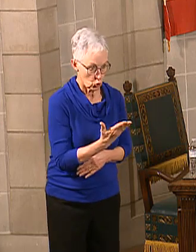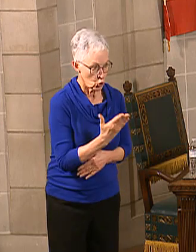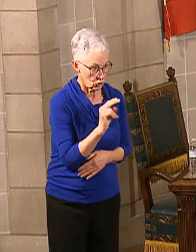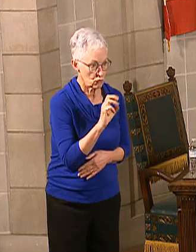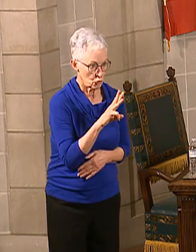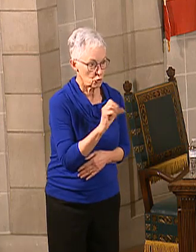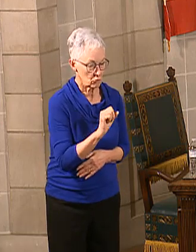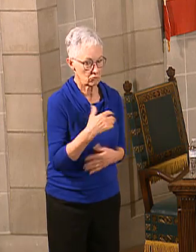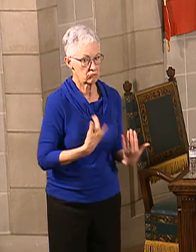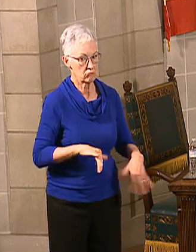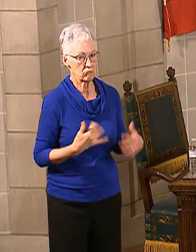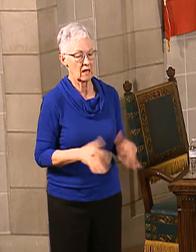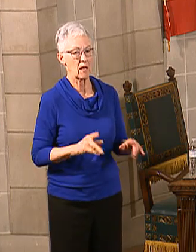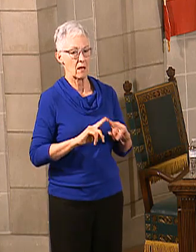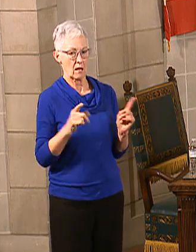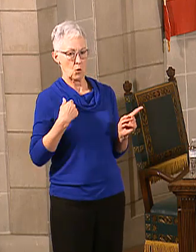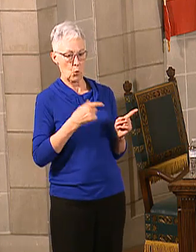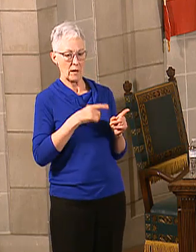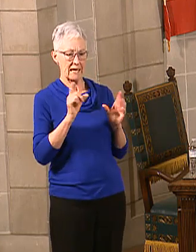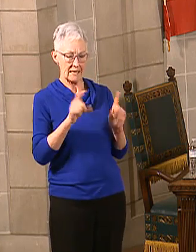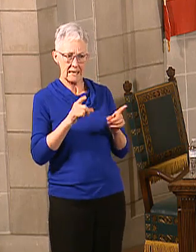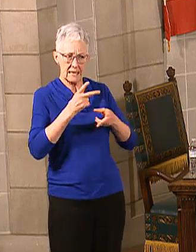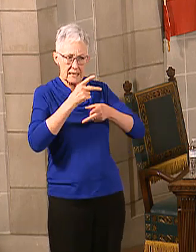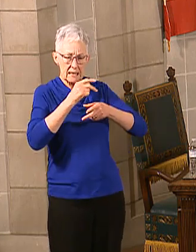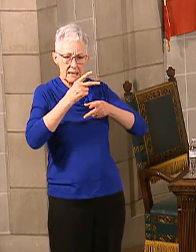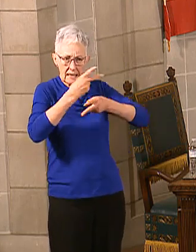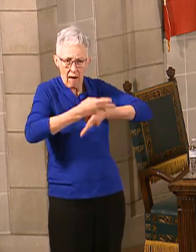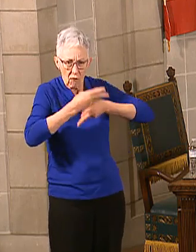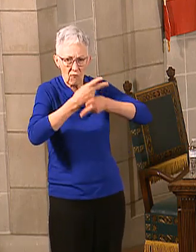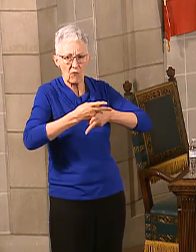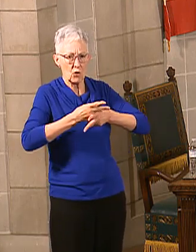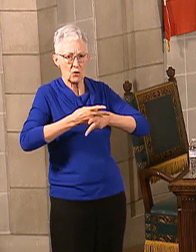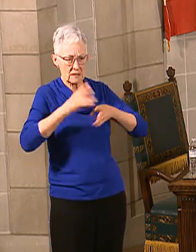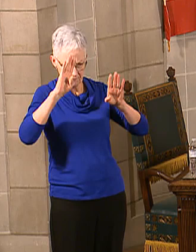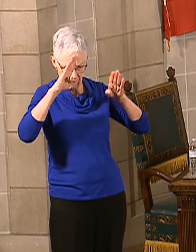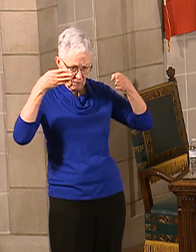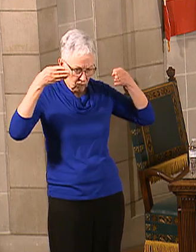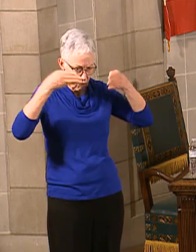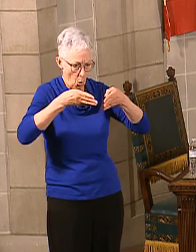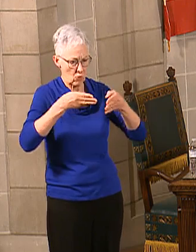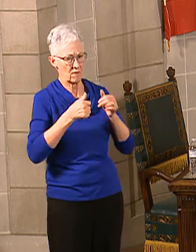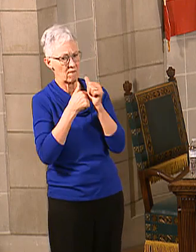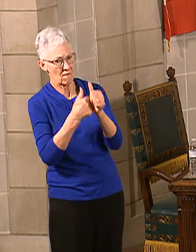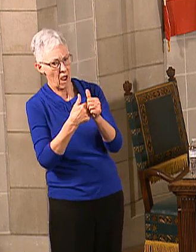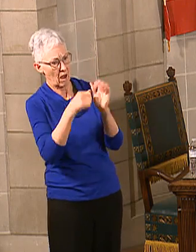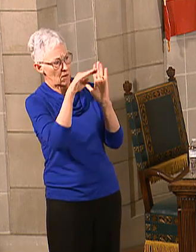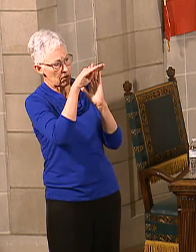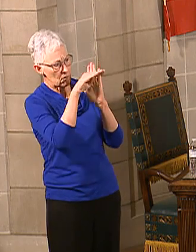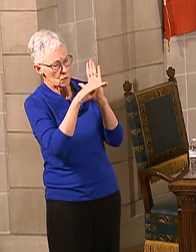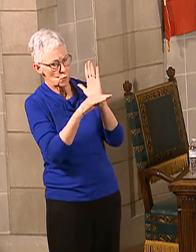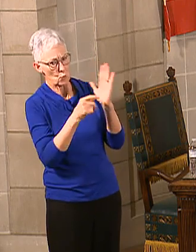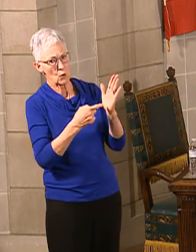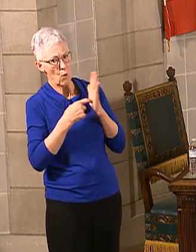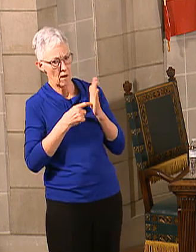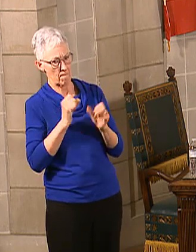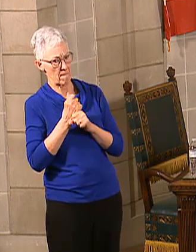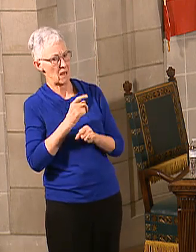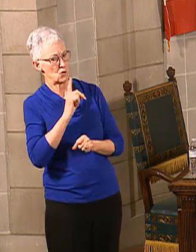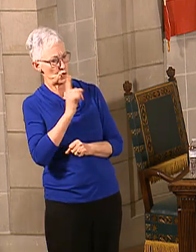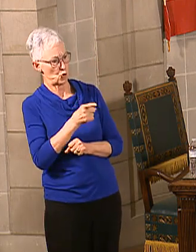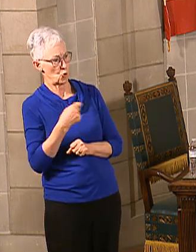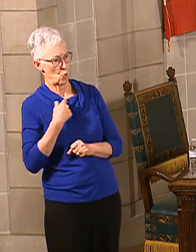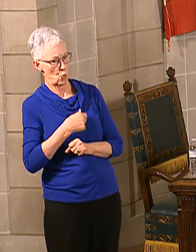so it does not happen. We need to make sure we're continuing to focus on those things because that is going to help make sure. Another way that we can measure this